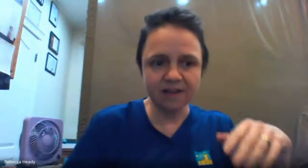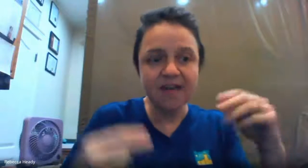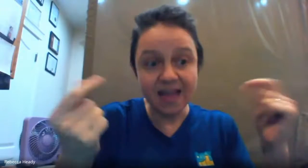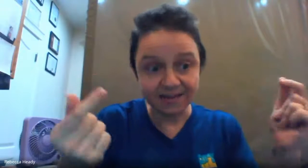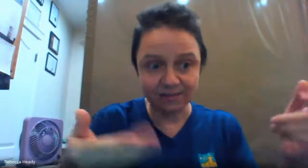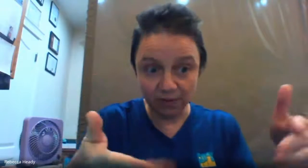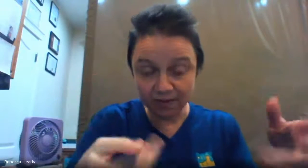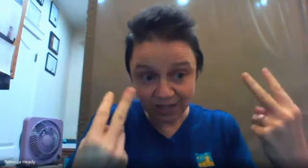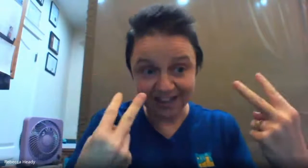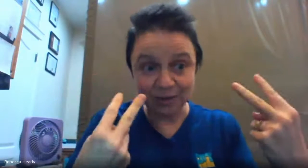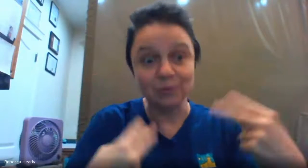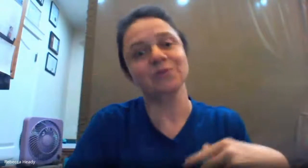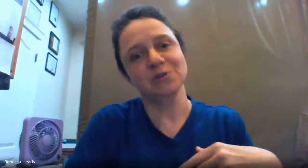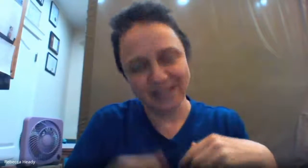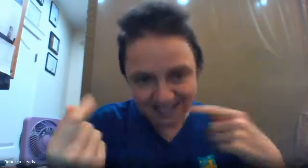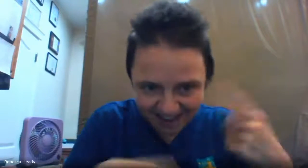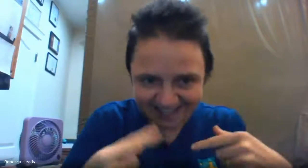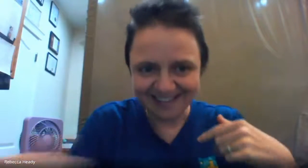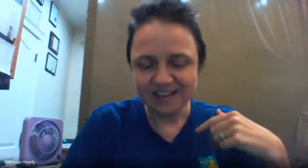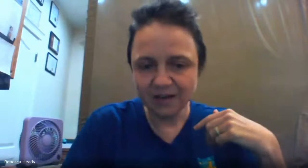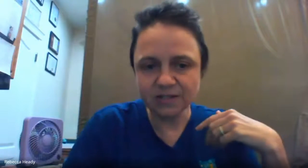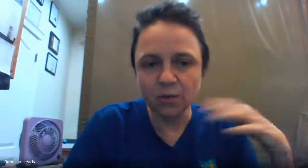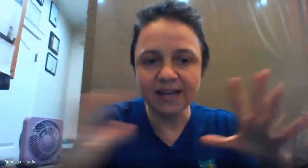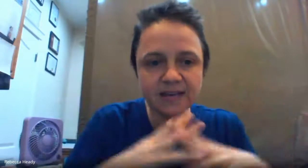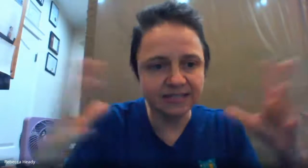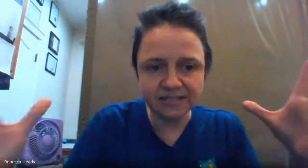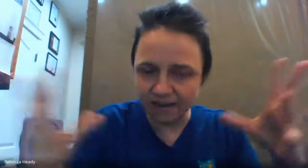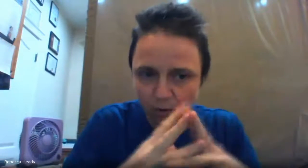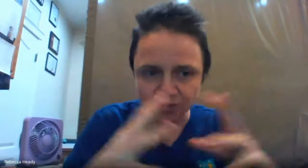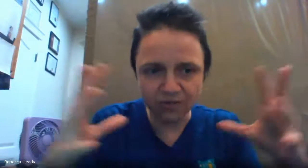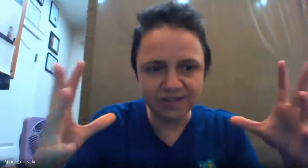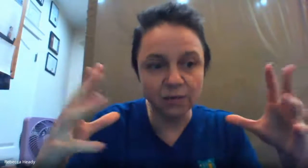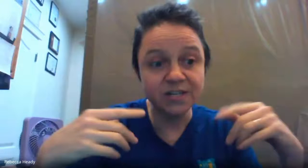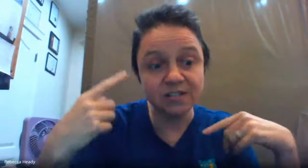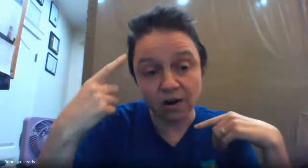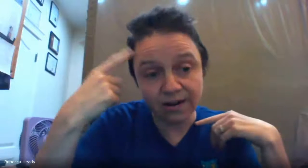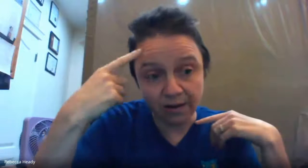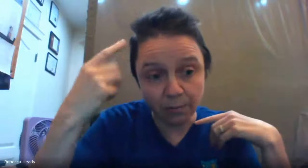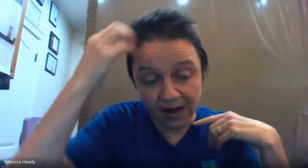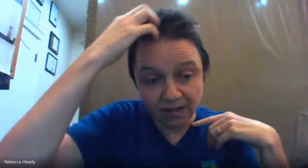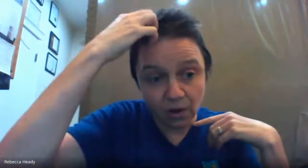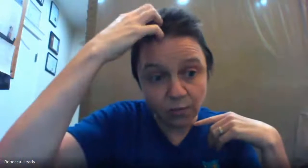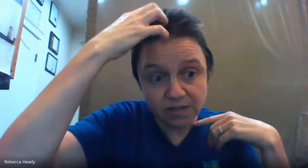when they look at you, you can sign. So again, just deaf culture, things that we just are a hearing brain, we just don't think that